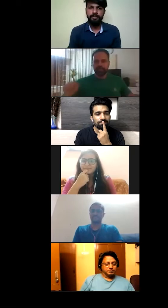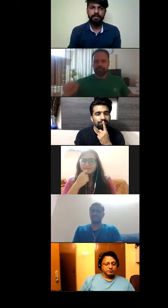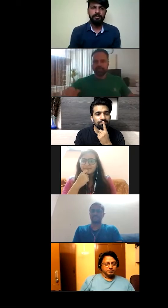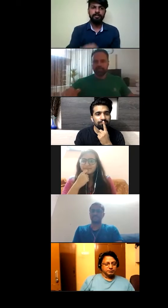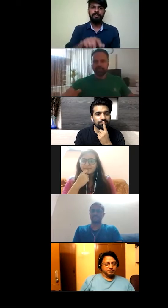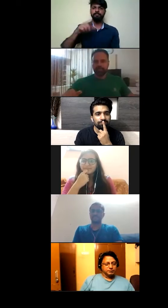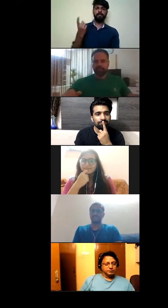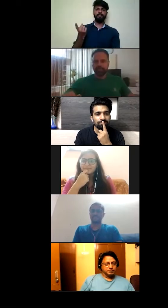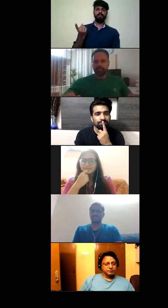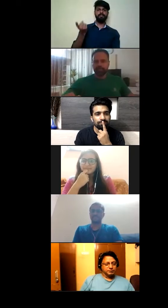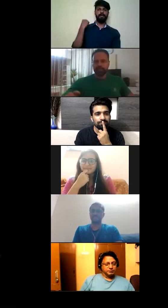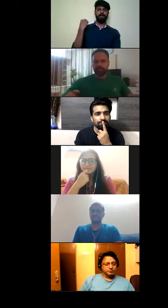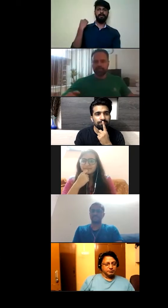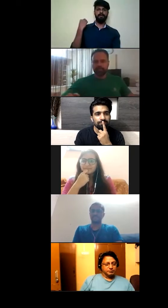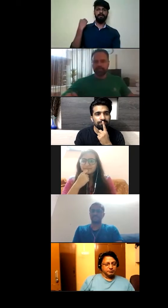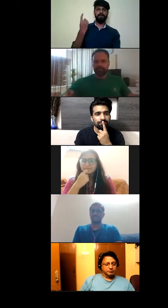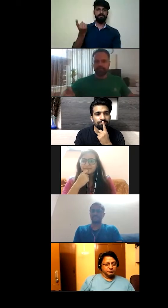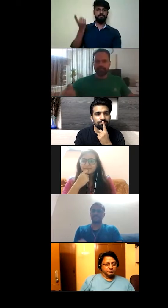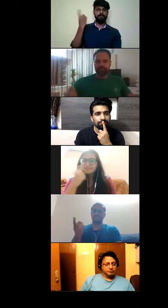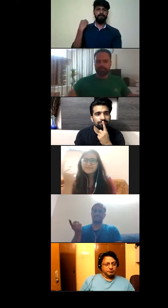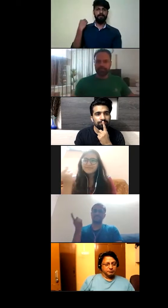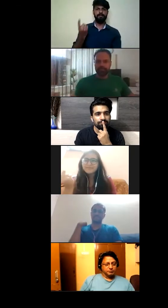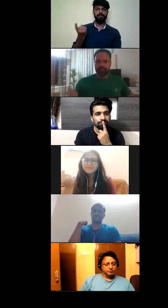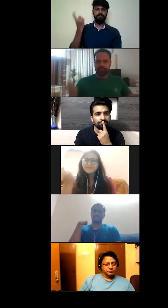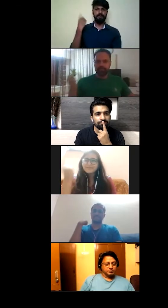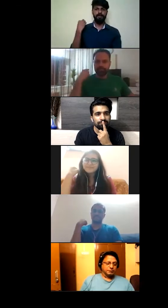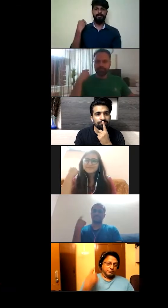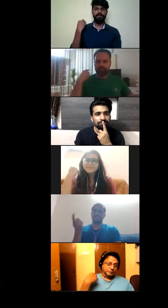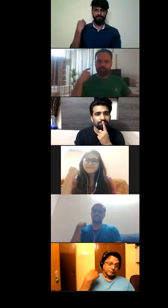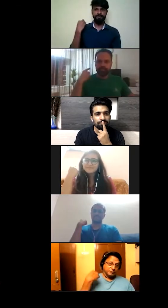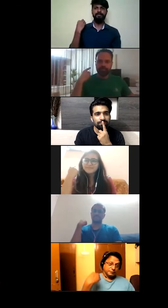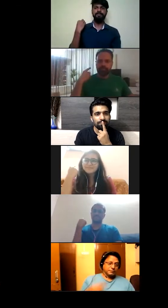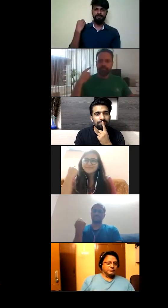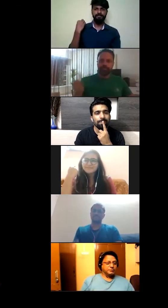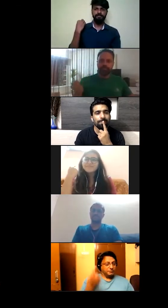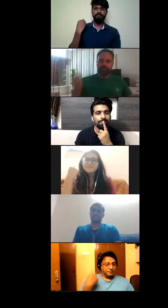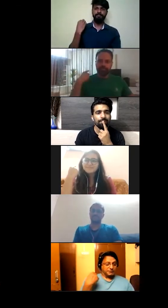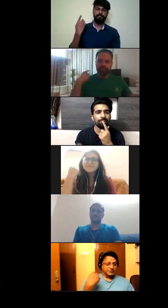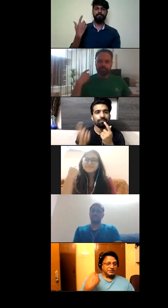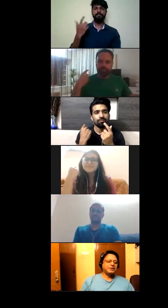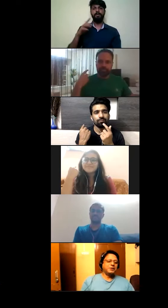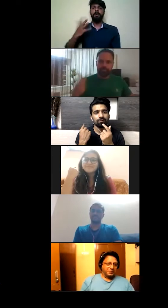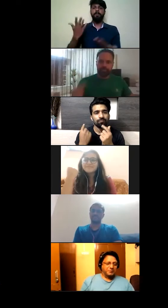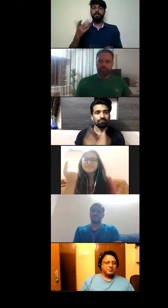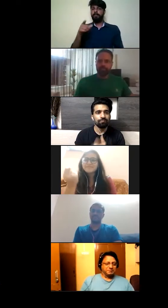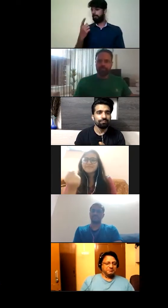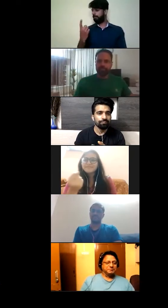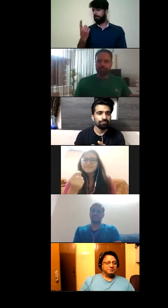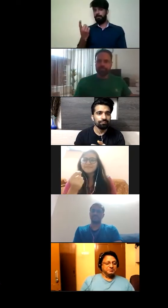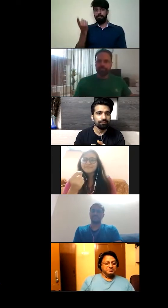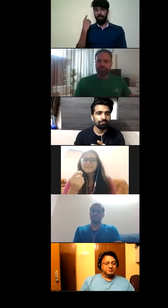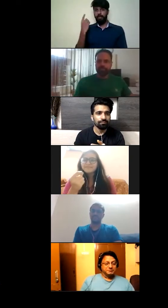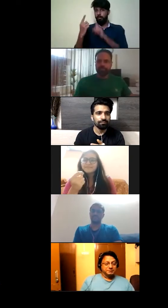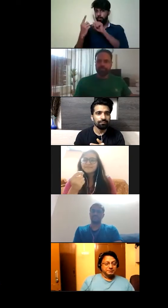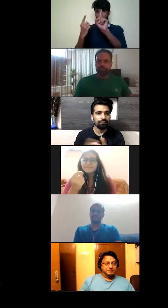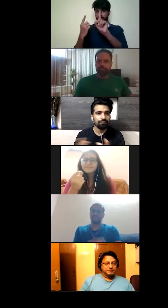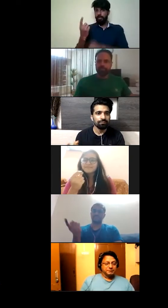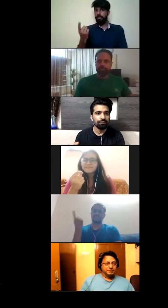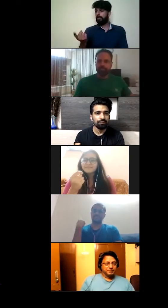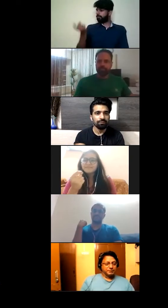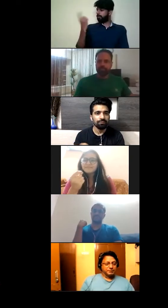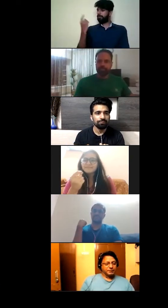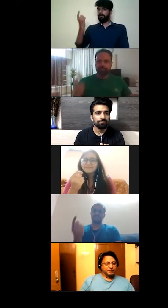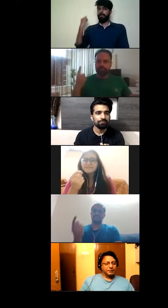then yesterday. Yesterday. yesterday. Or